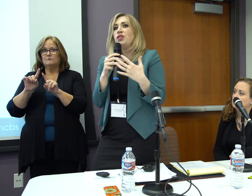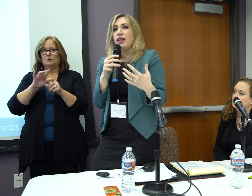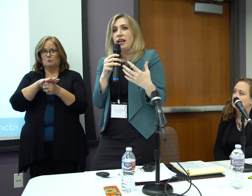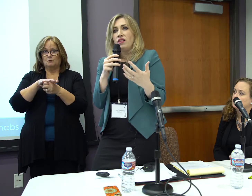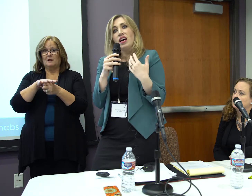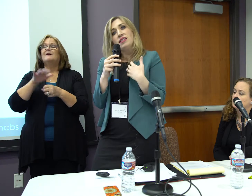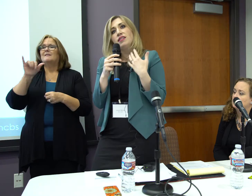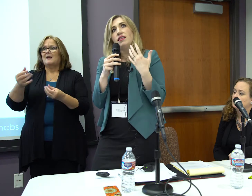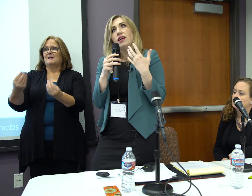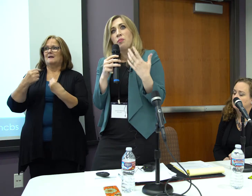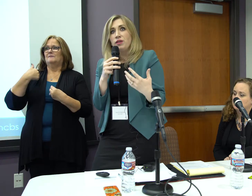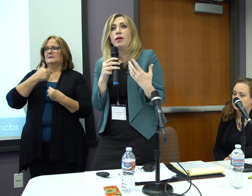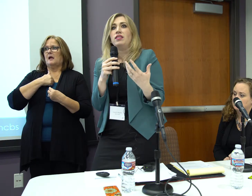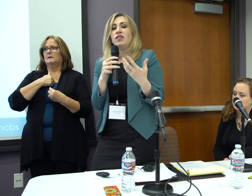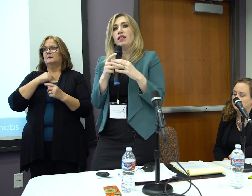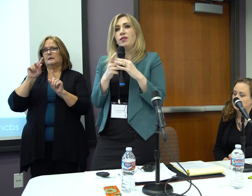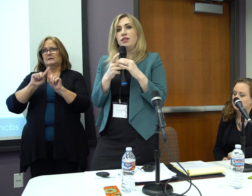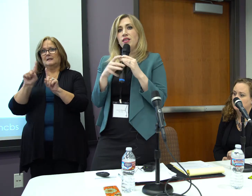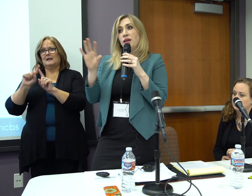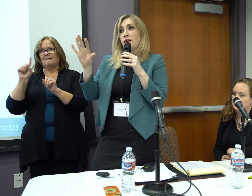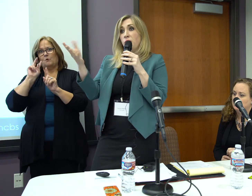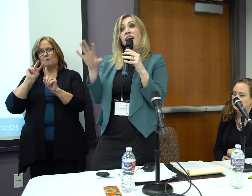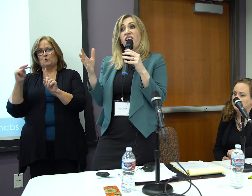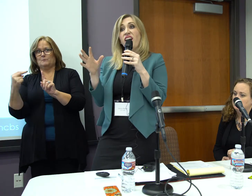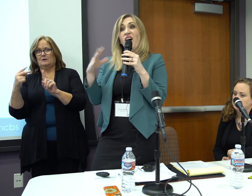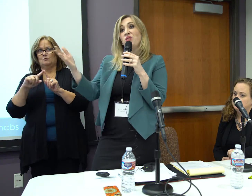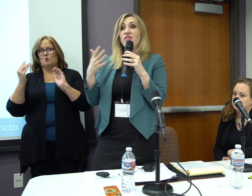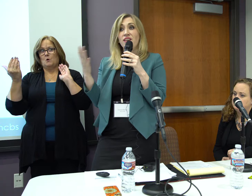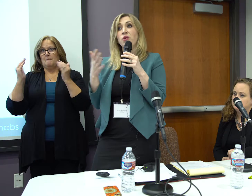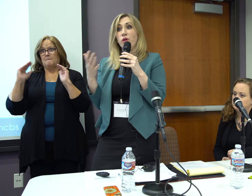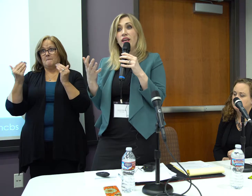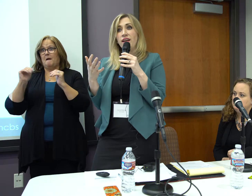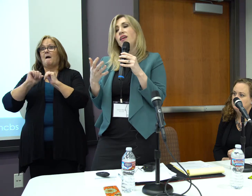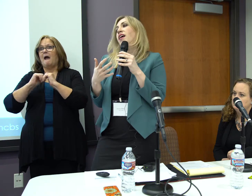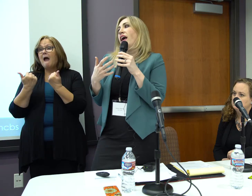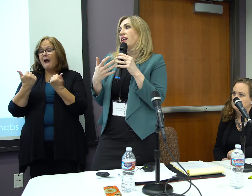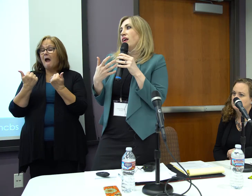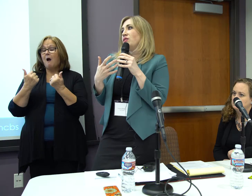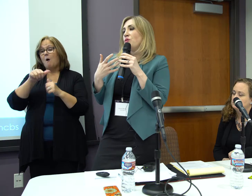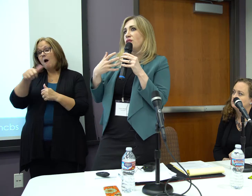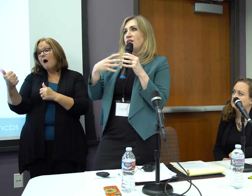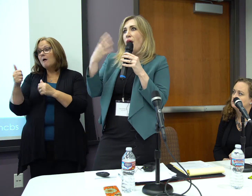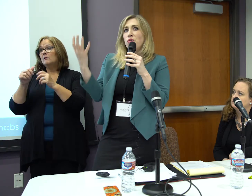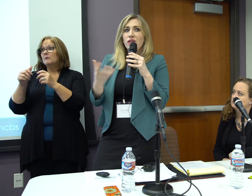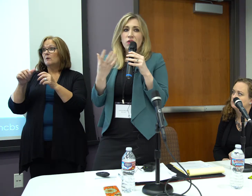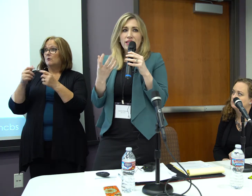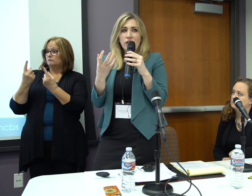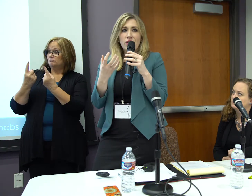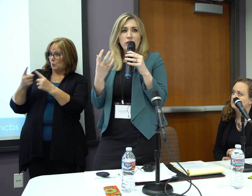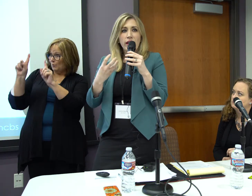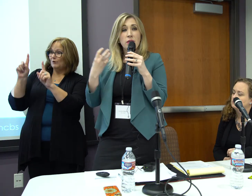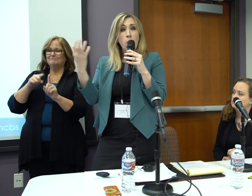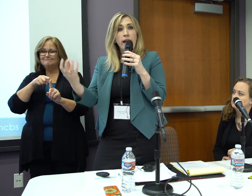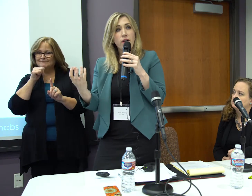And I do think that gives us a perspective that allows us to compare how certain things are working. And so that was really the